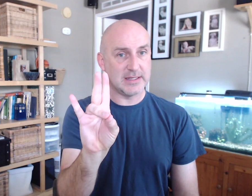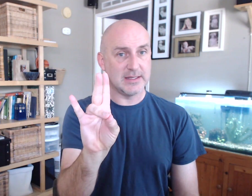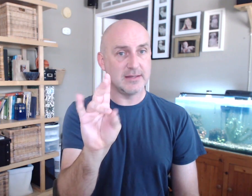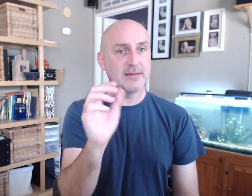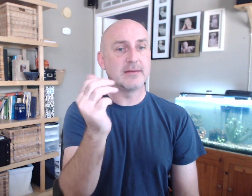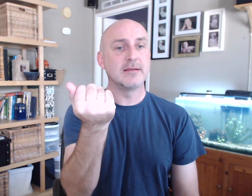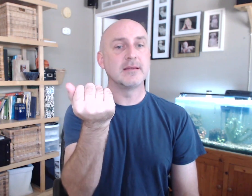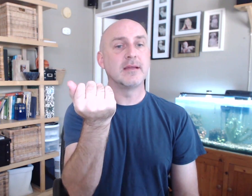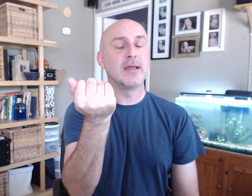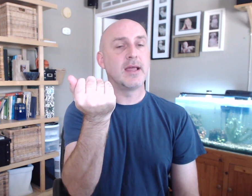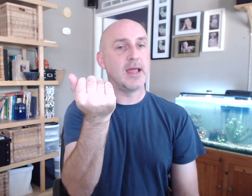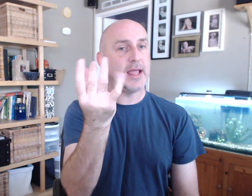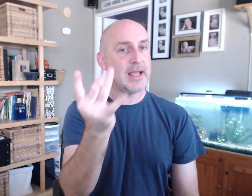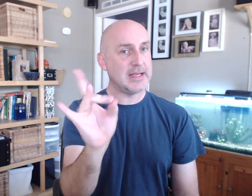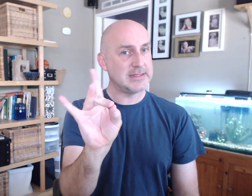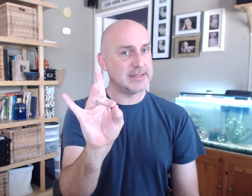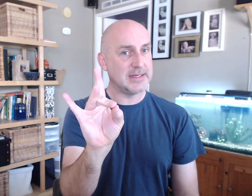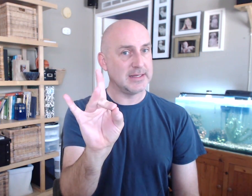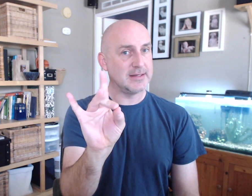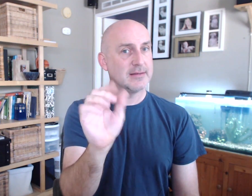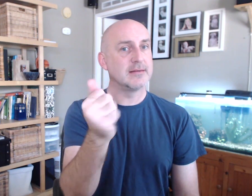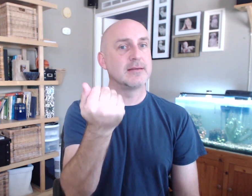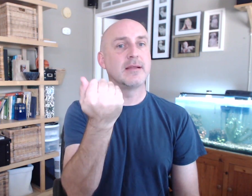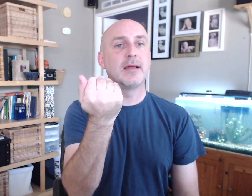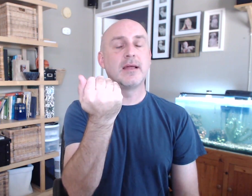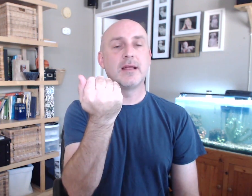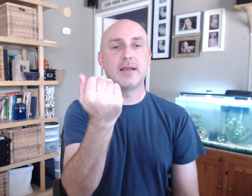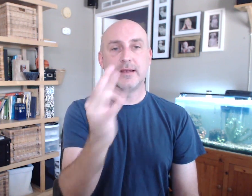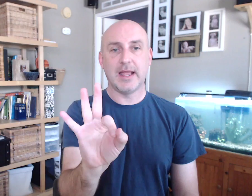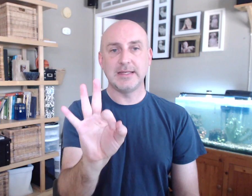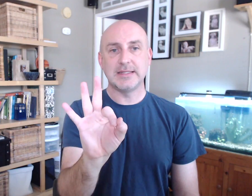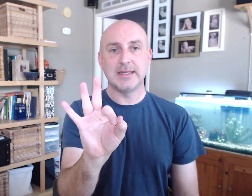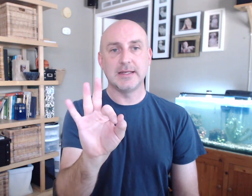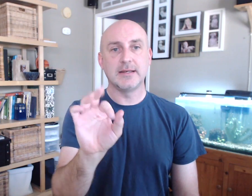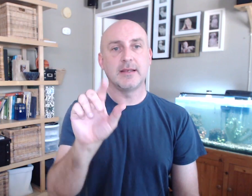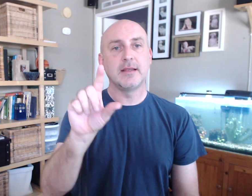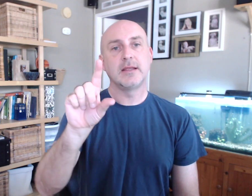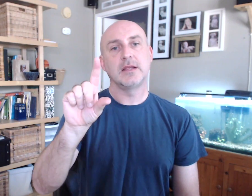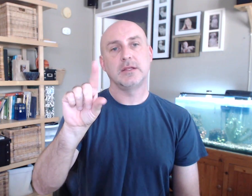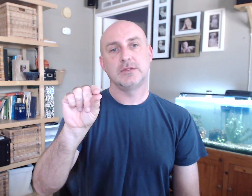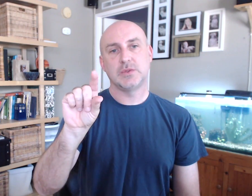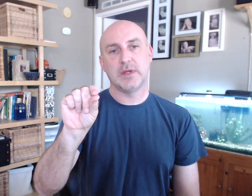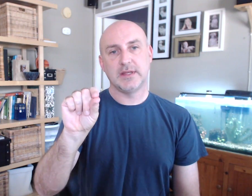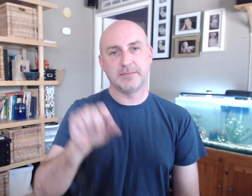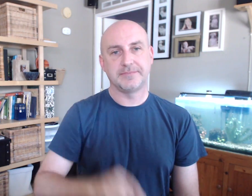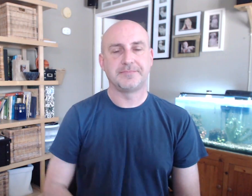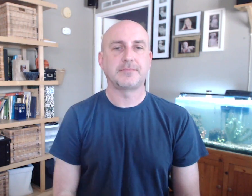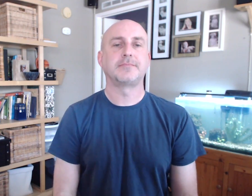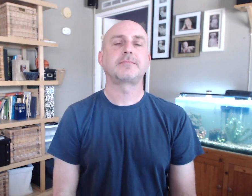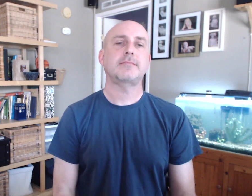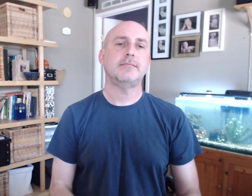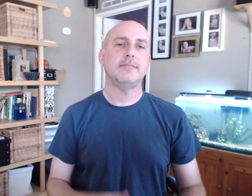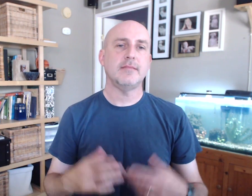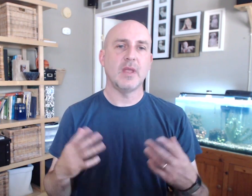17, 18, 19, and 20. All